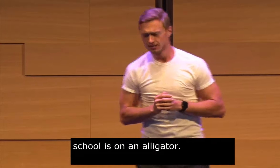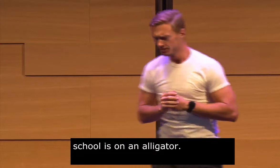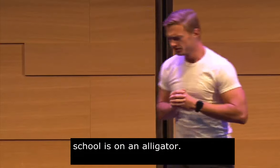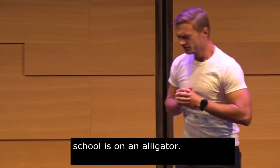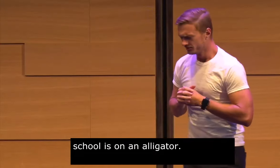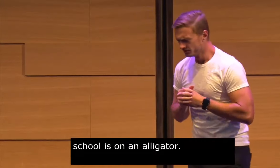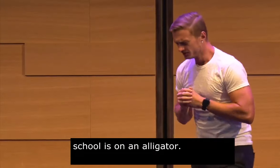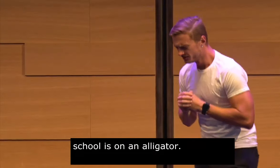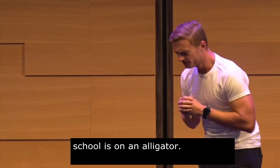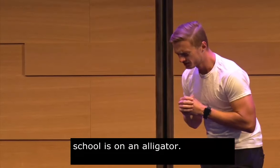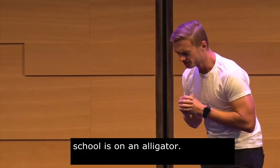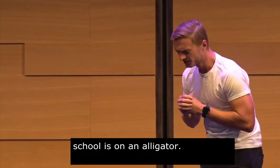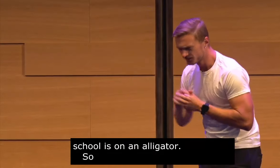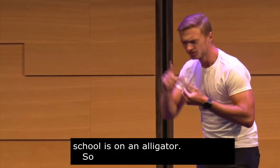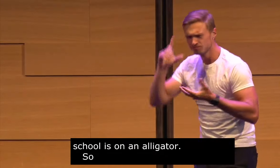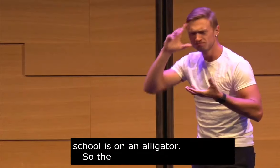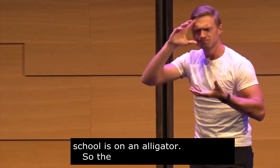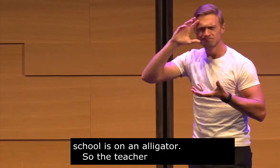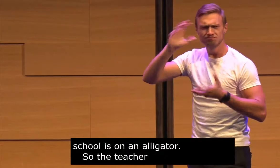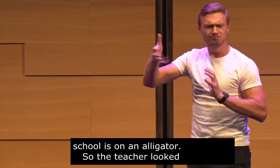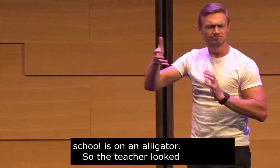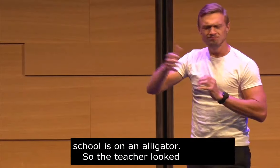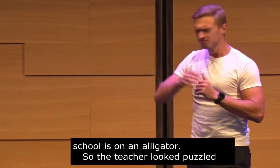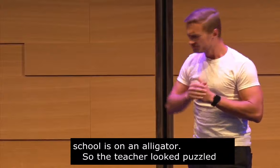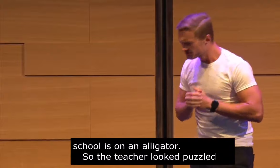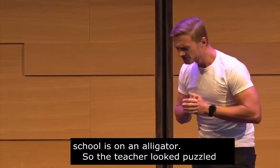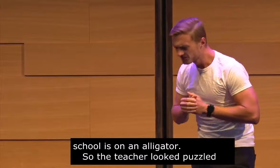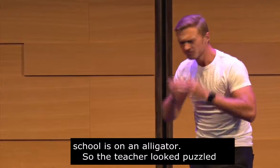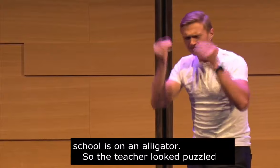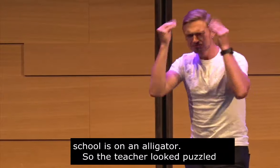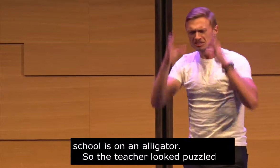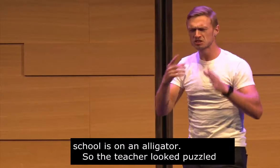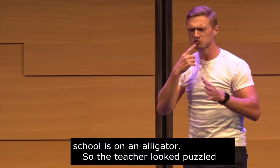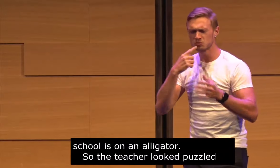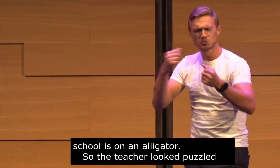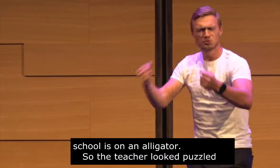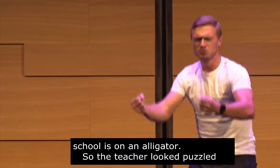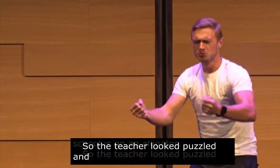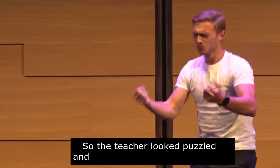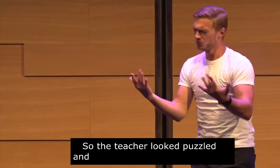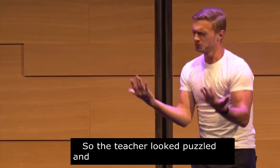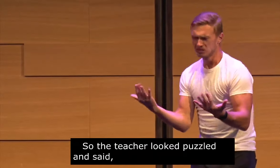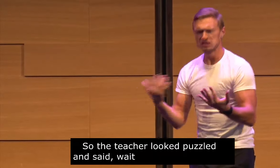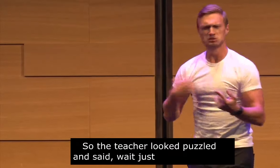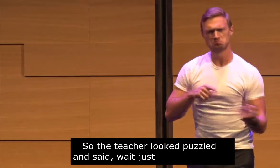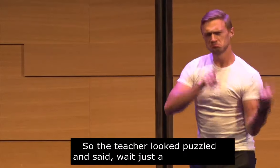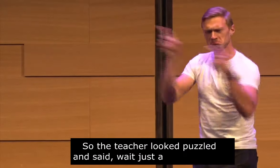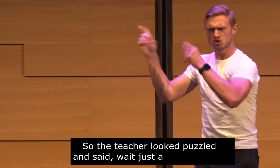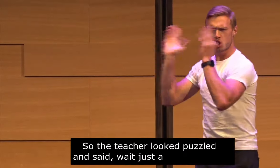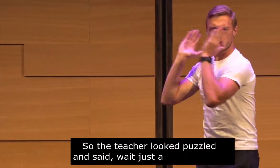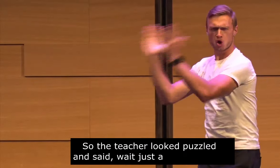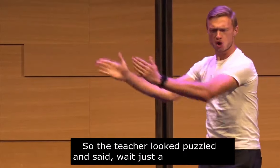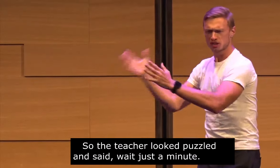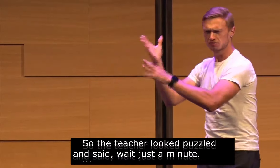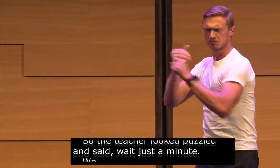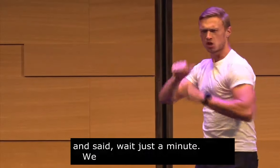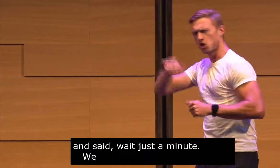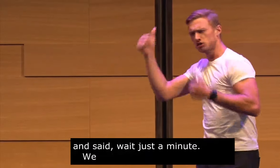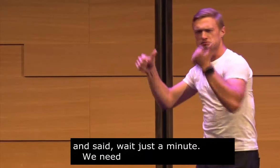alligator. So the teacher looked puzzled and said, wait just a minute. I need to go into